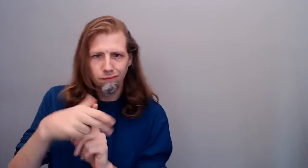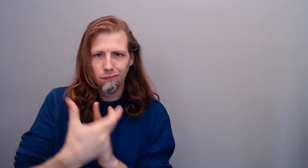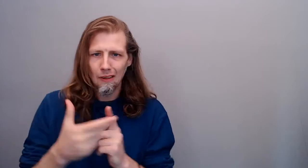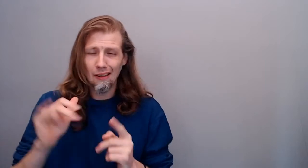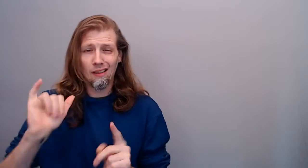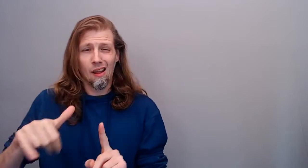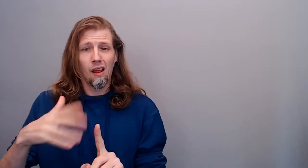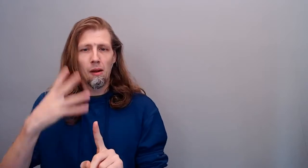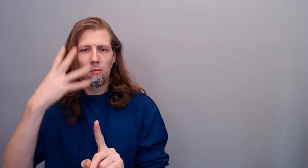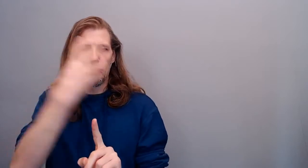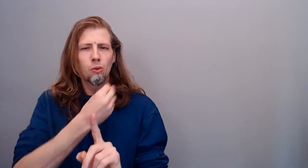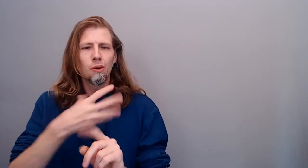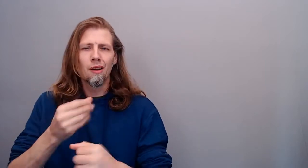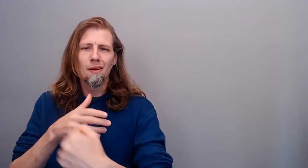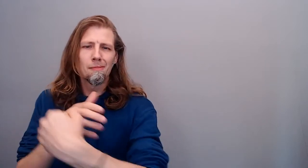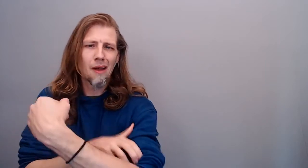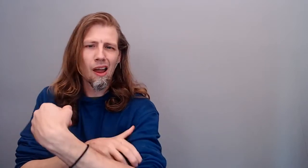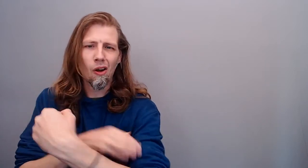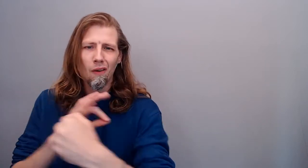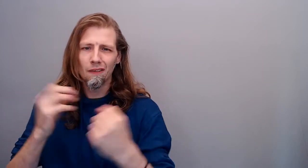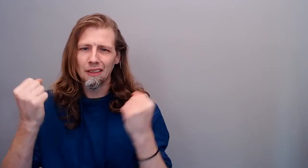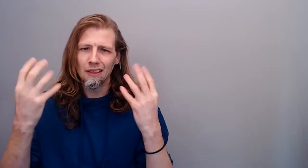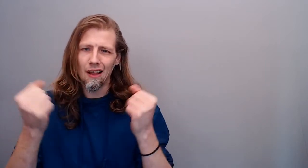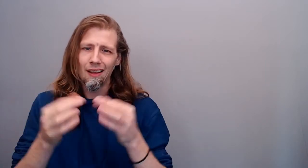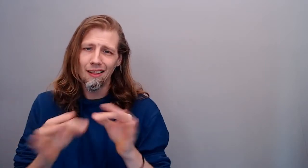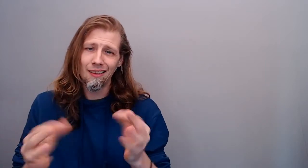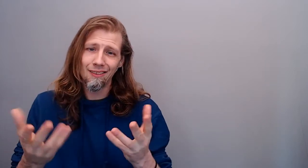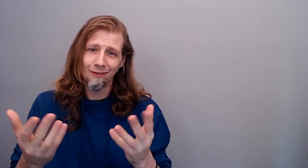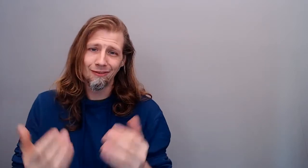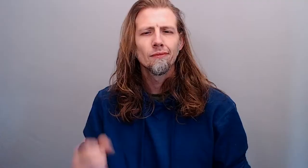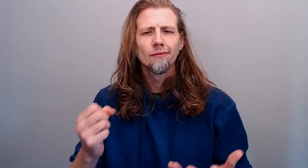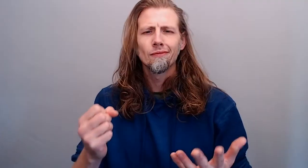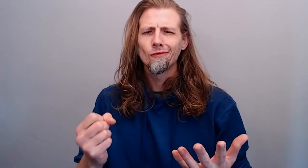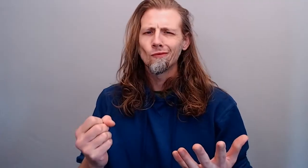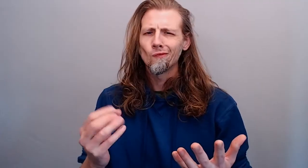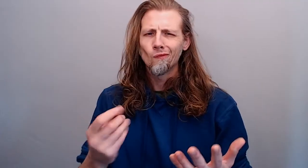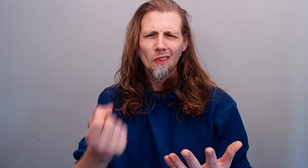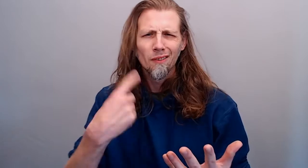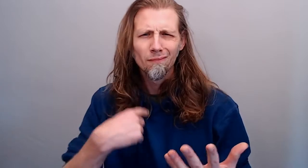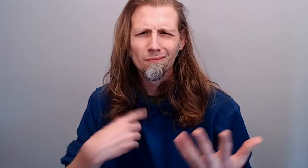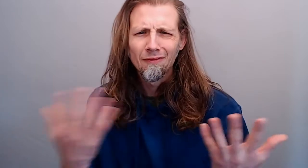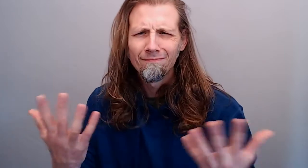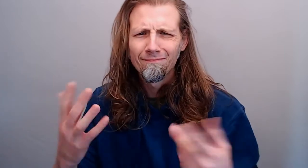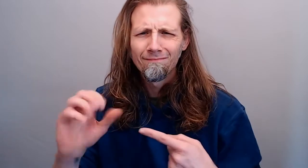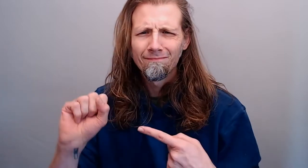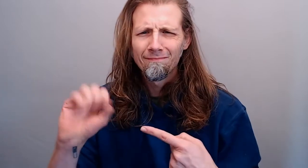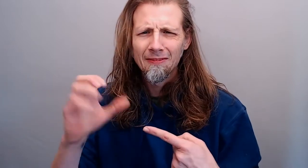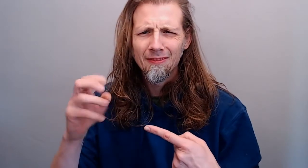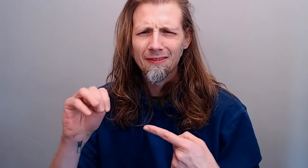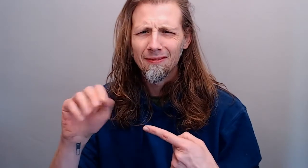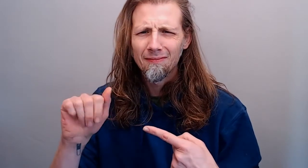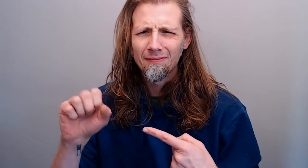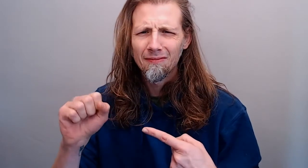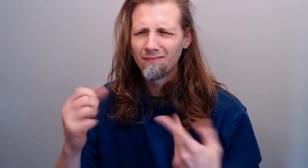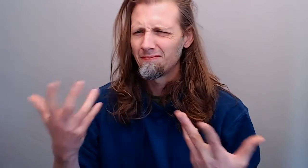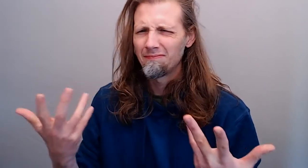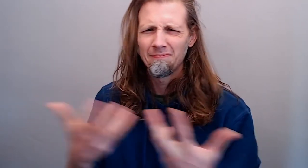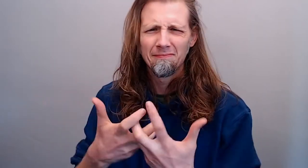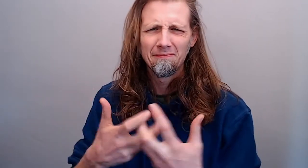front of our eyes. That's the beauty and power of sign languages. You might be wondering how schemas are related to the